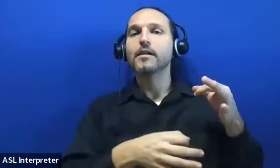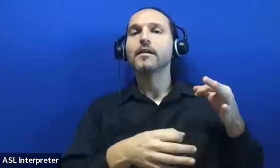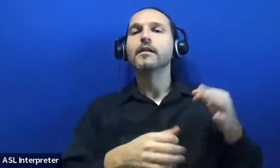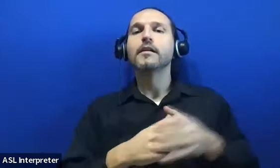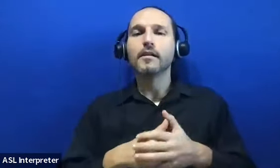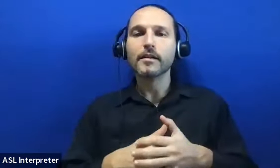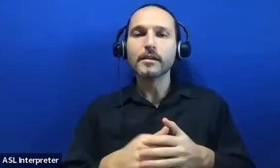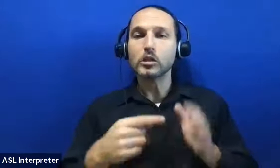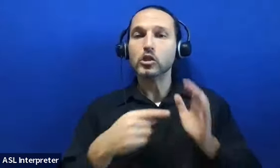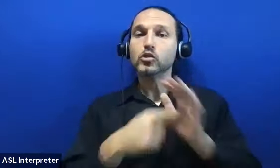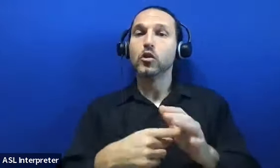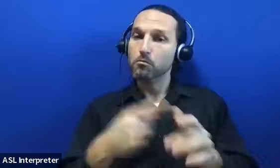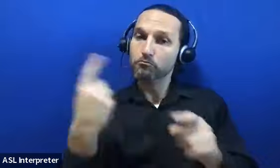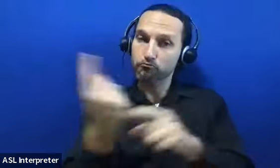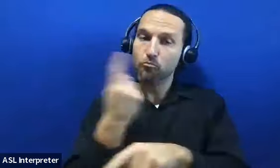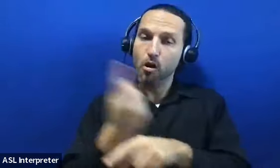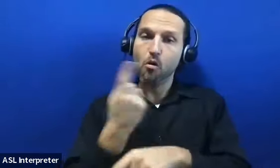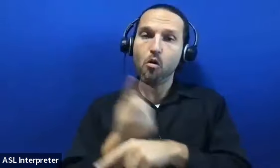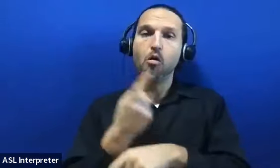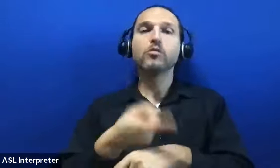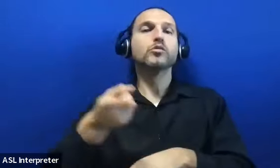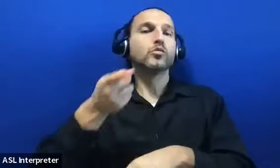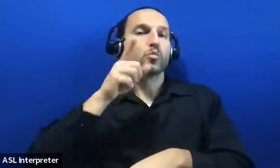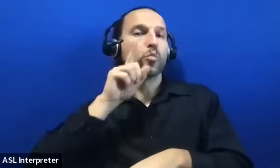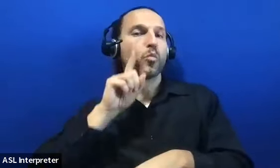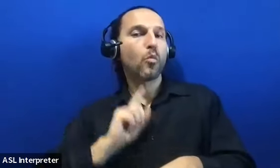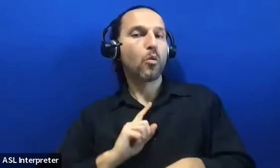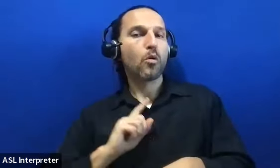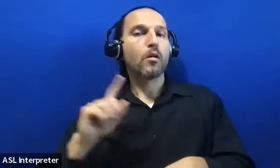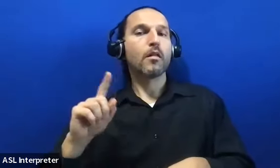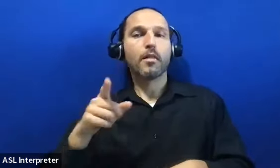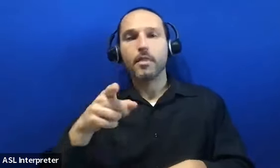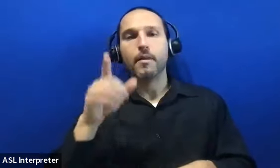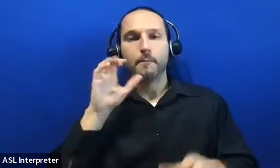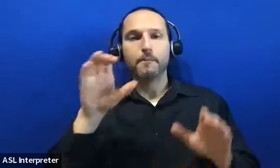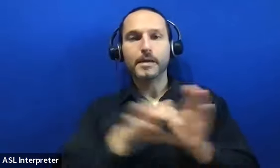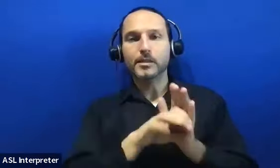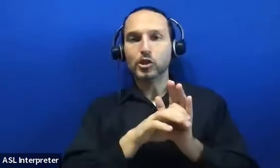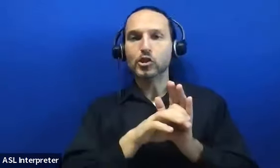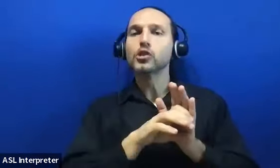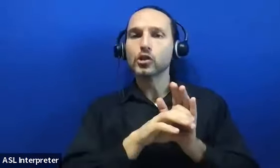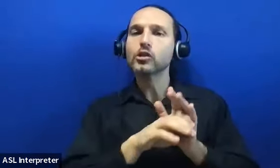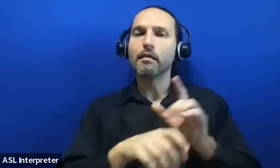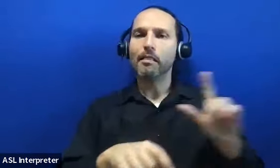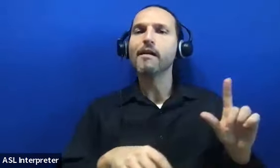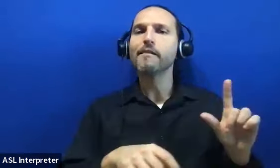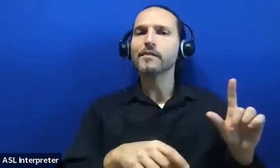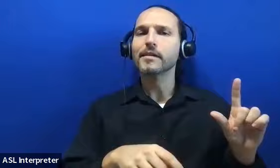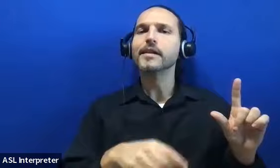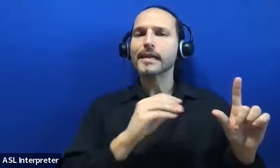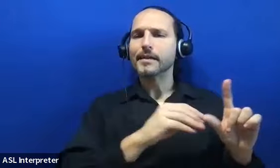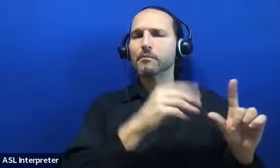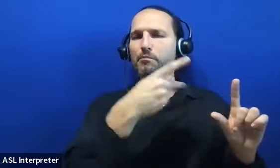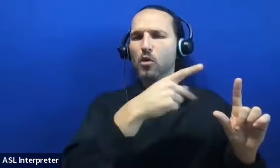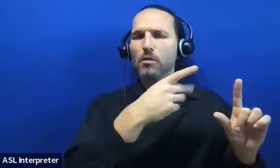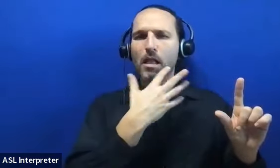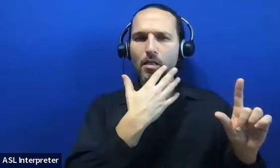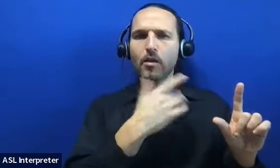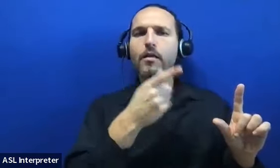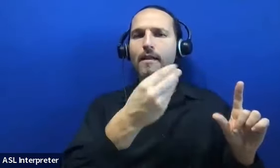here we have a healthy swallow. We saw this picture before in purple. The food enters the mouth and goes down the